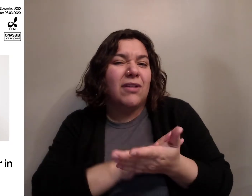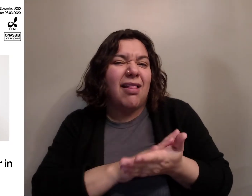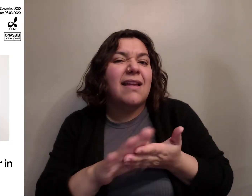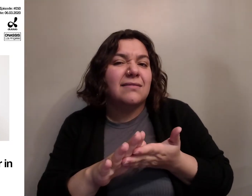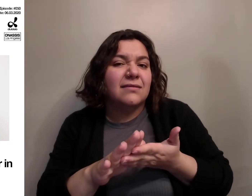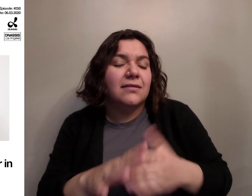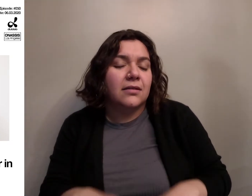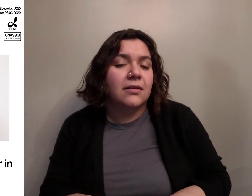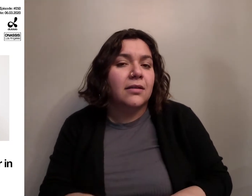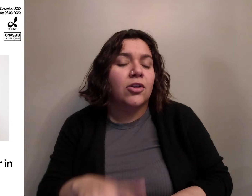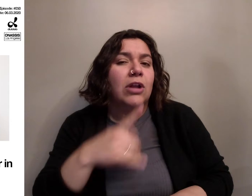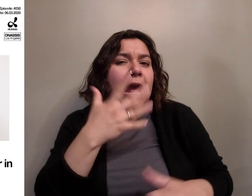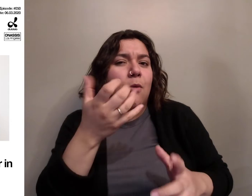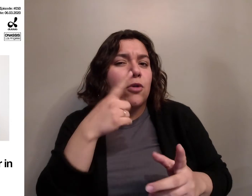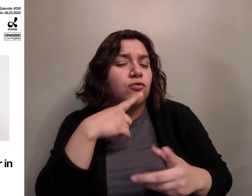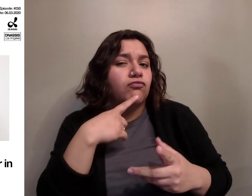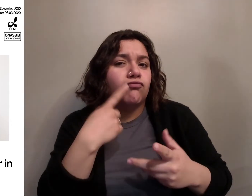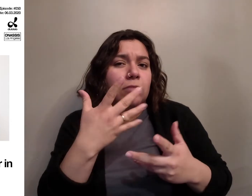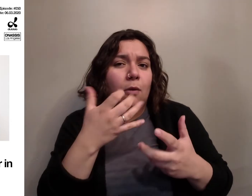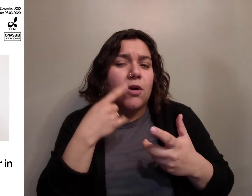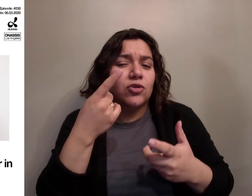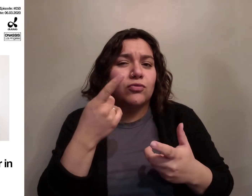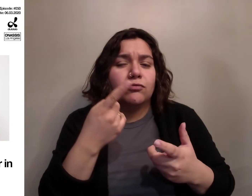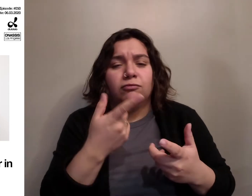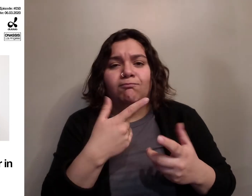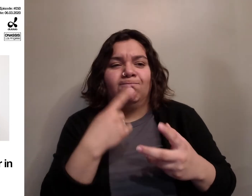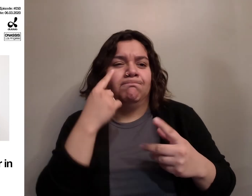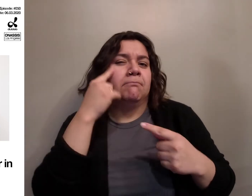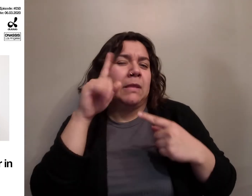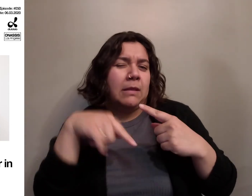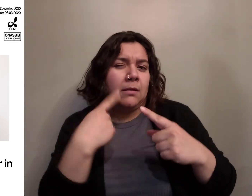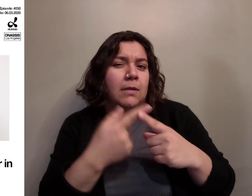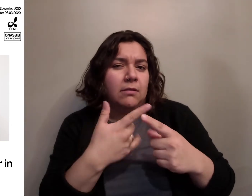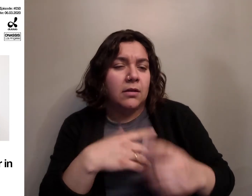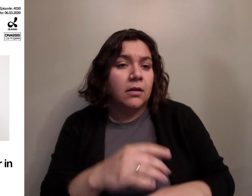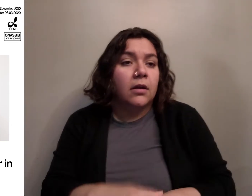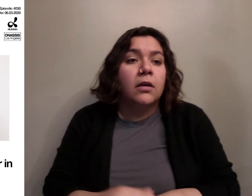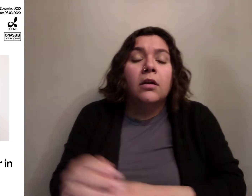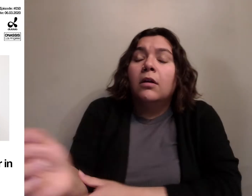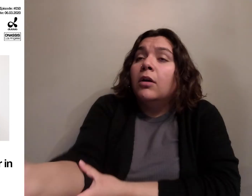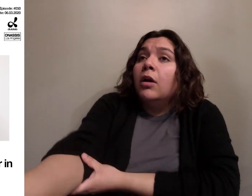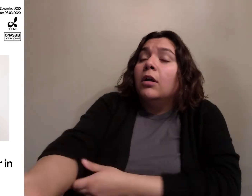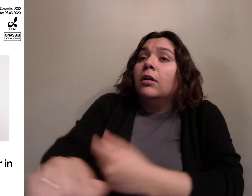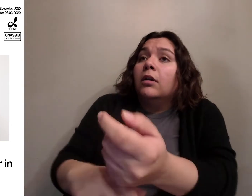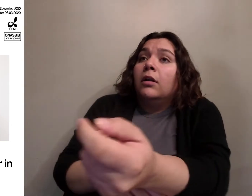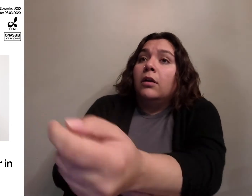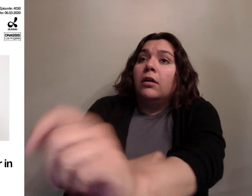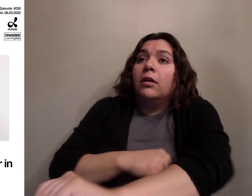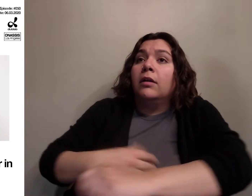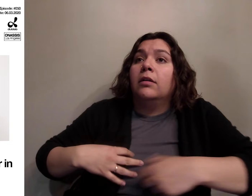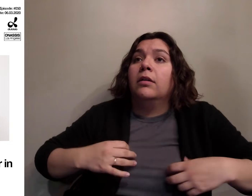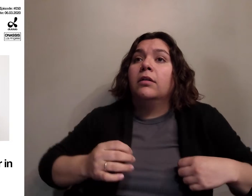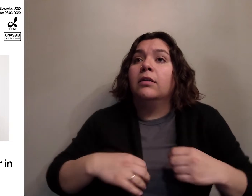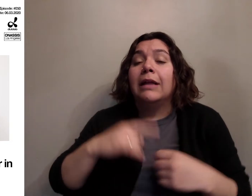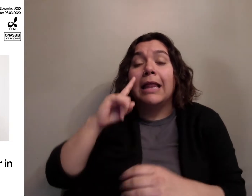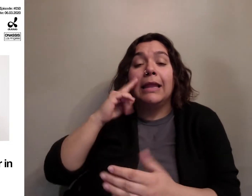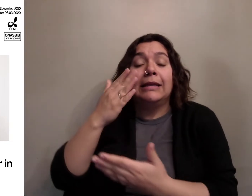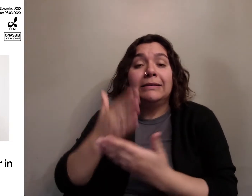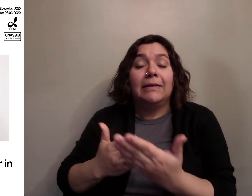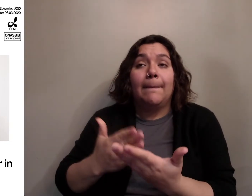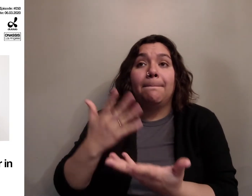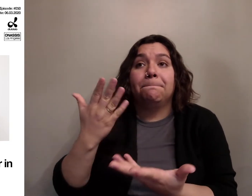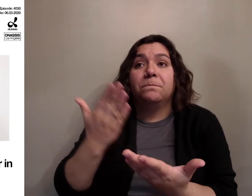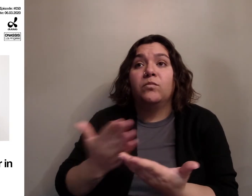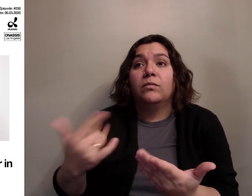corrupts, poetry cleanses." I'd like you to develop that a little bit. Well,